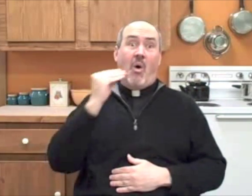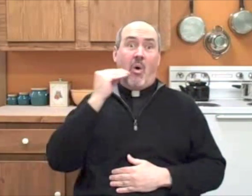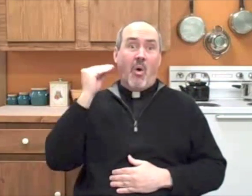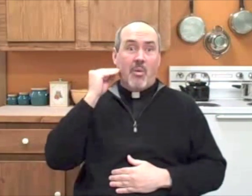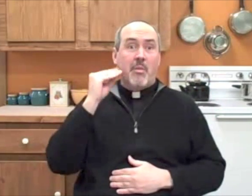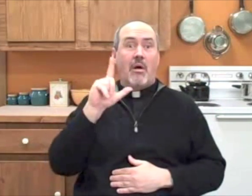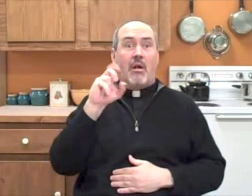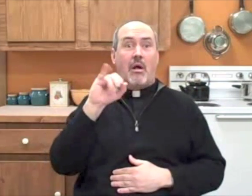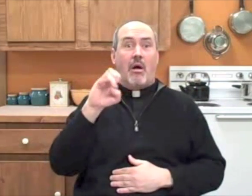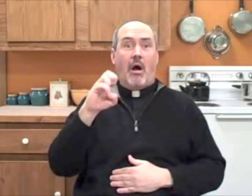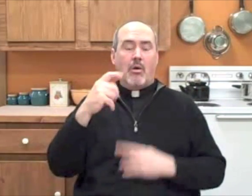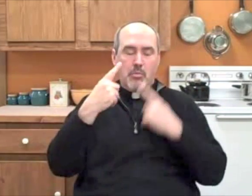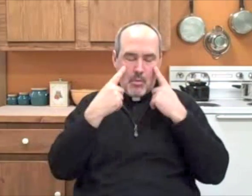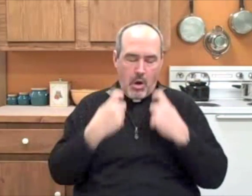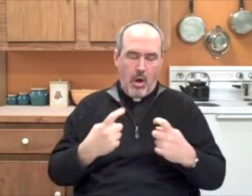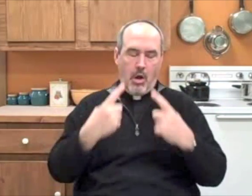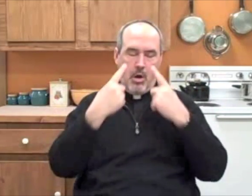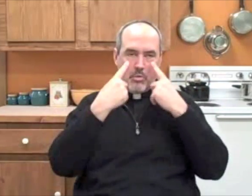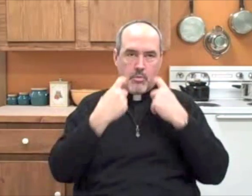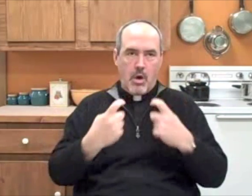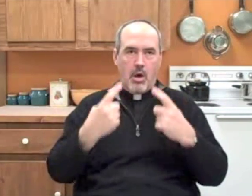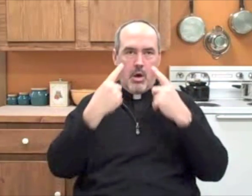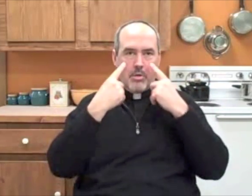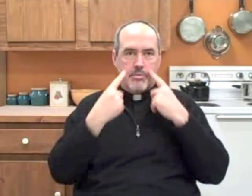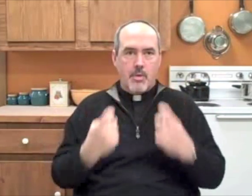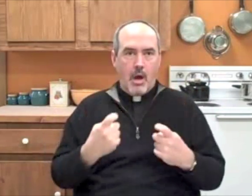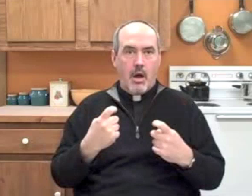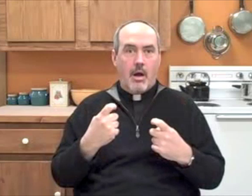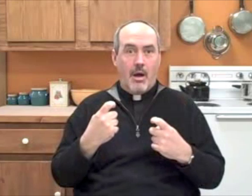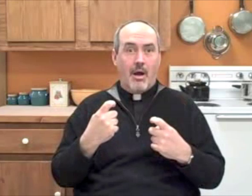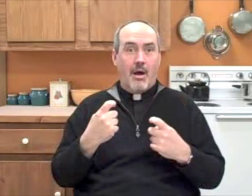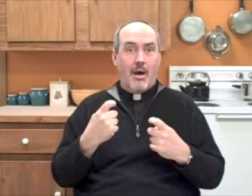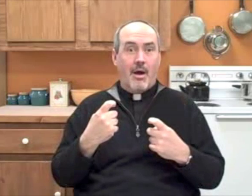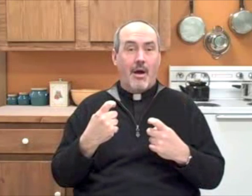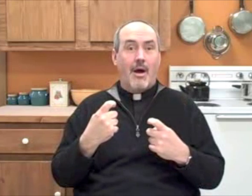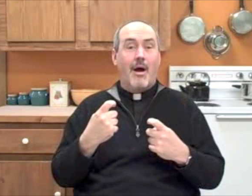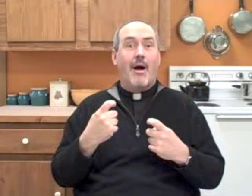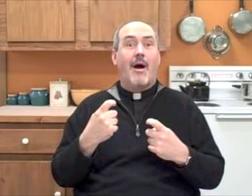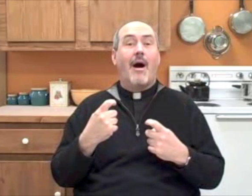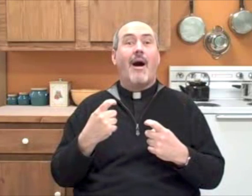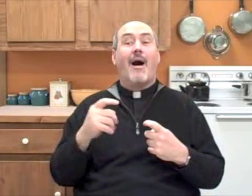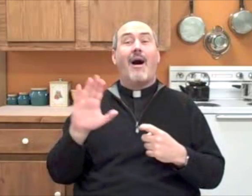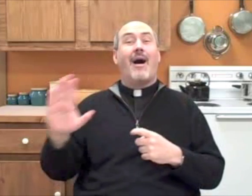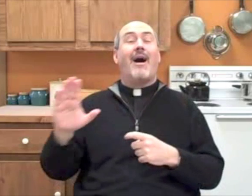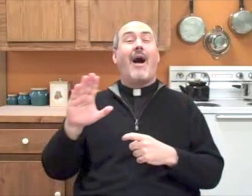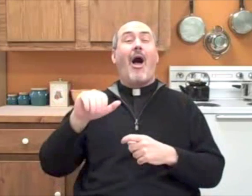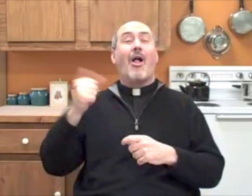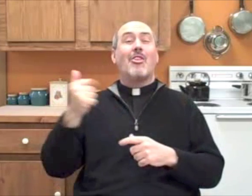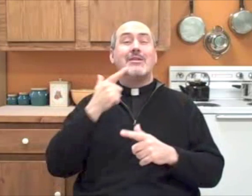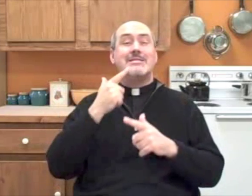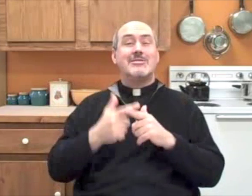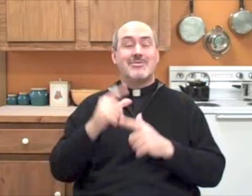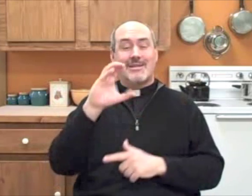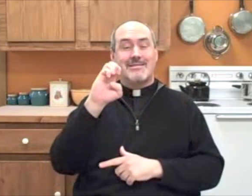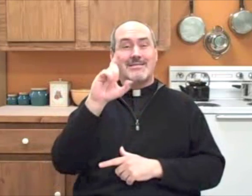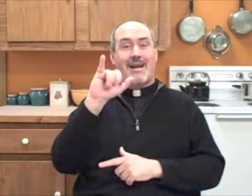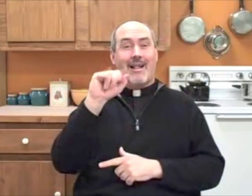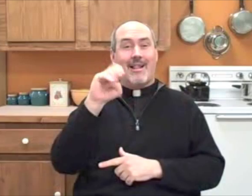she cried and cried and cried. She was there all by herself because Sister Celine